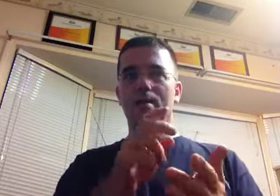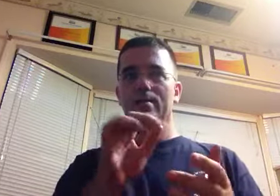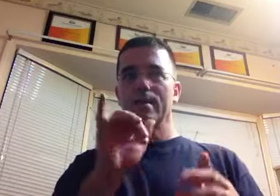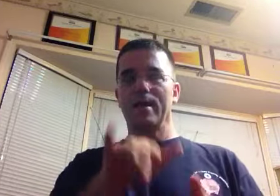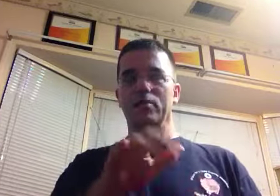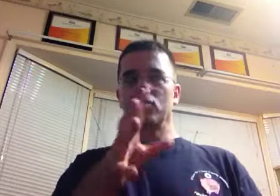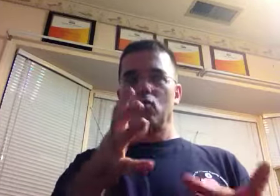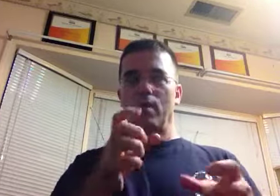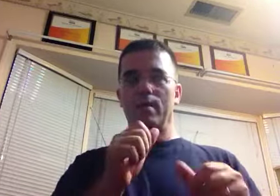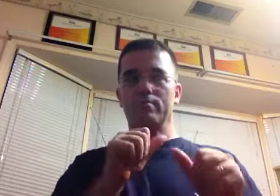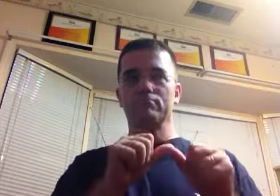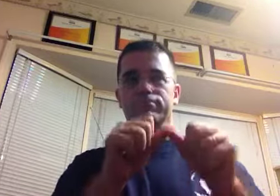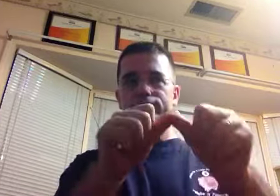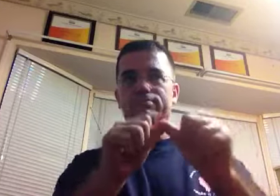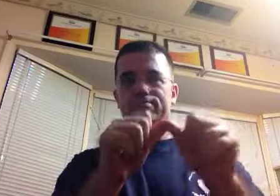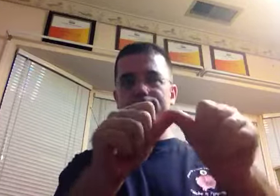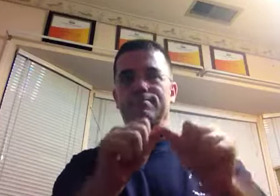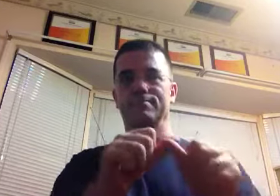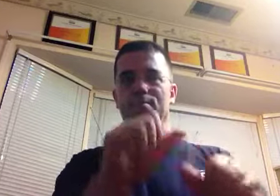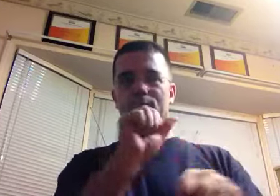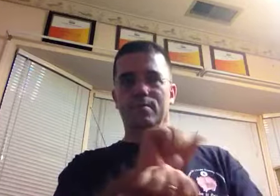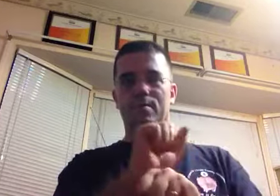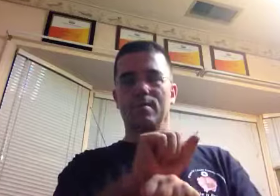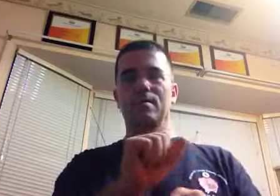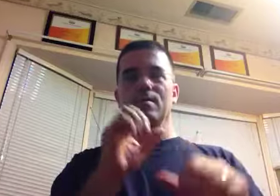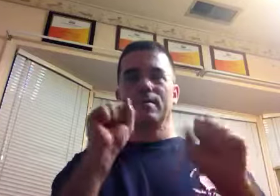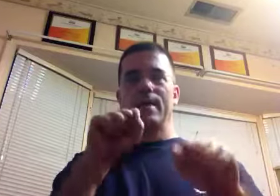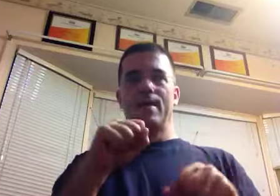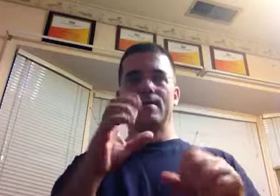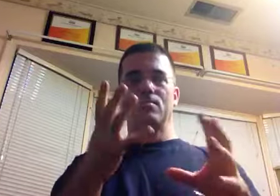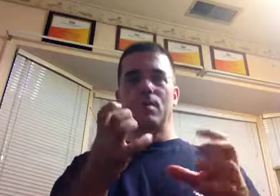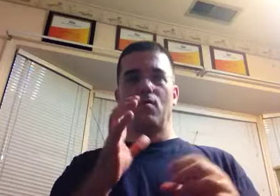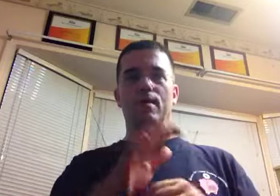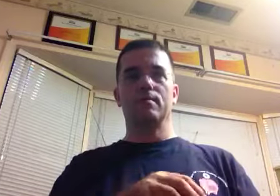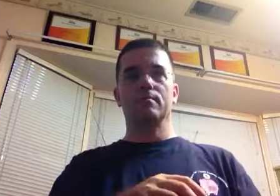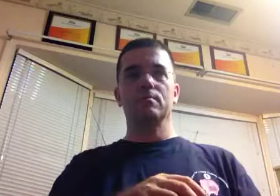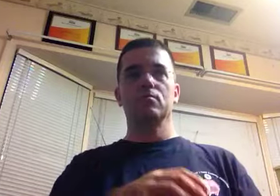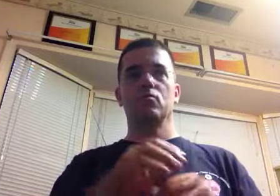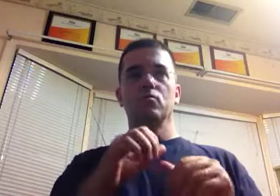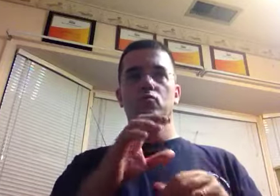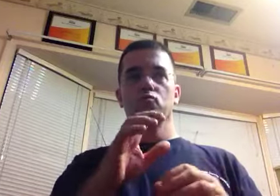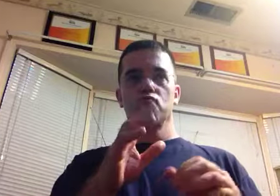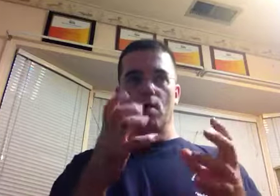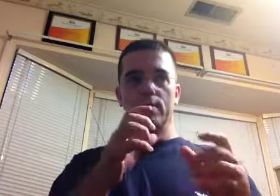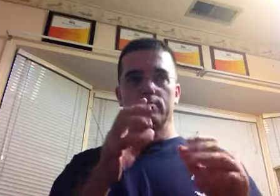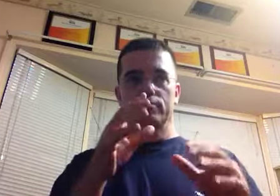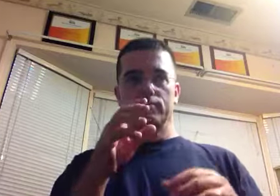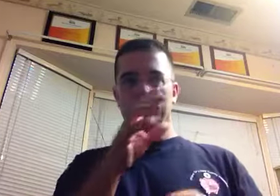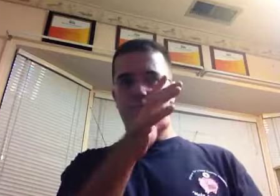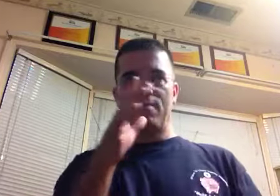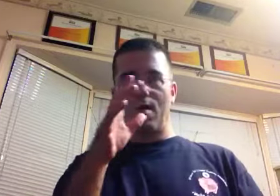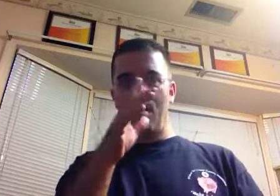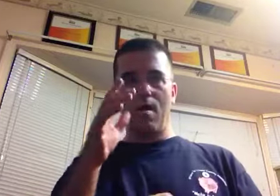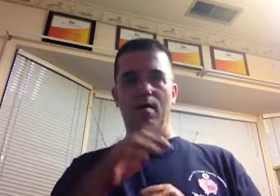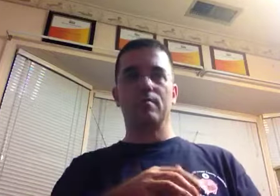job? Is this your long-term goal? I hope to be, yeah. Okay. So you intend to farm? Yes. Okay. And when